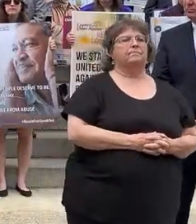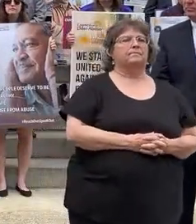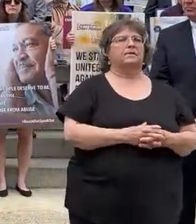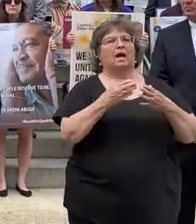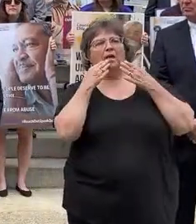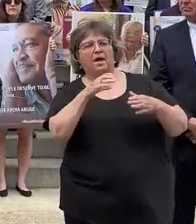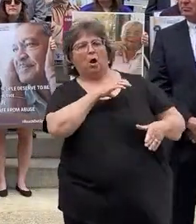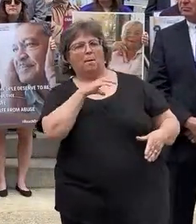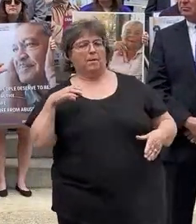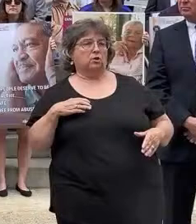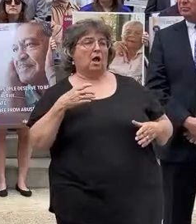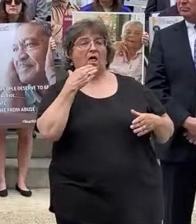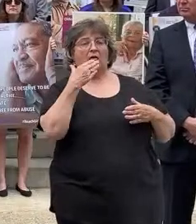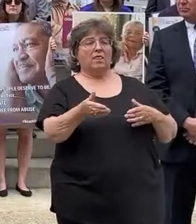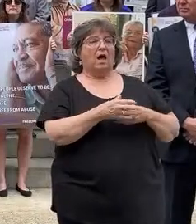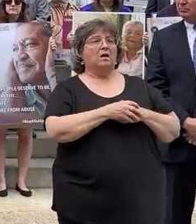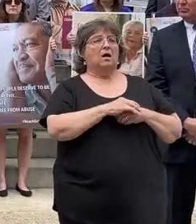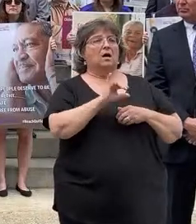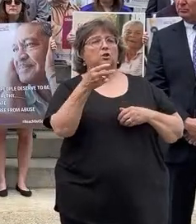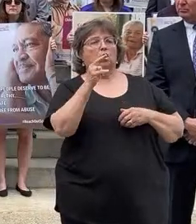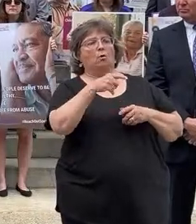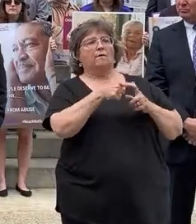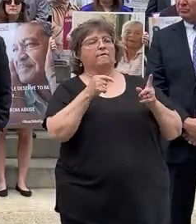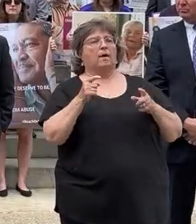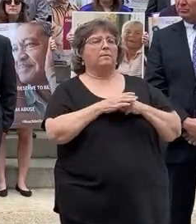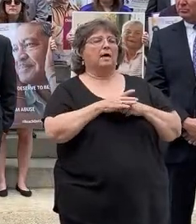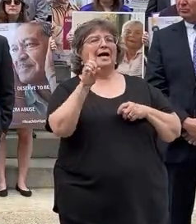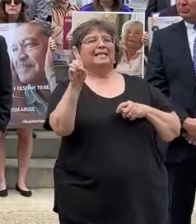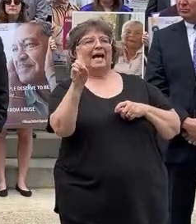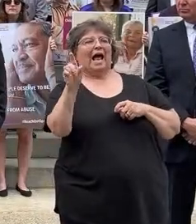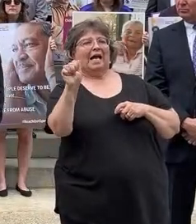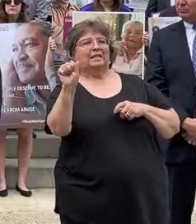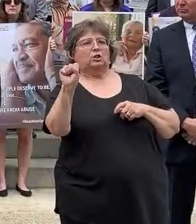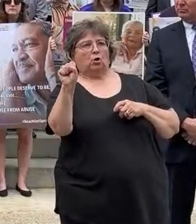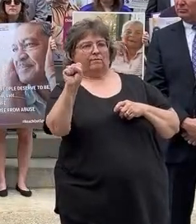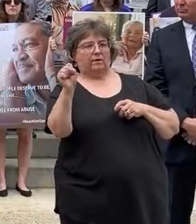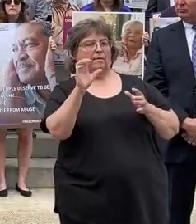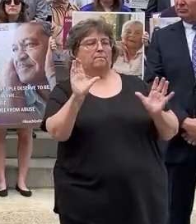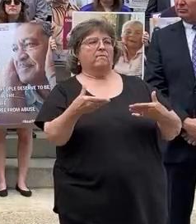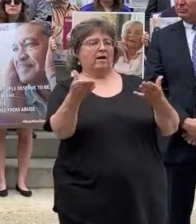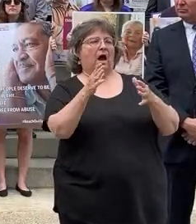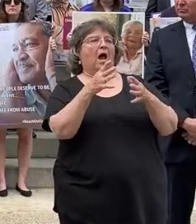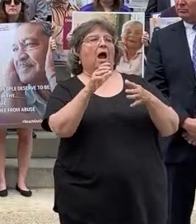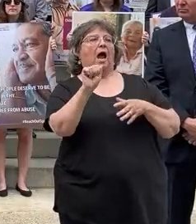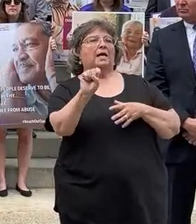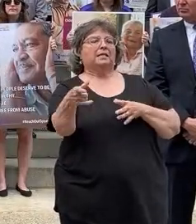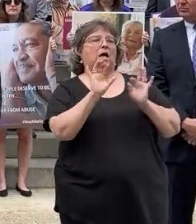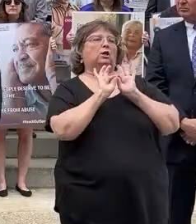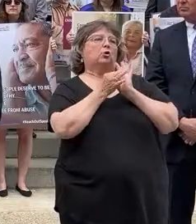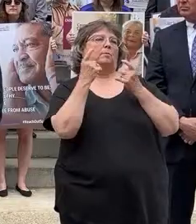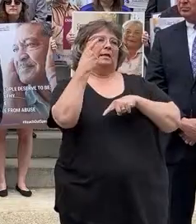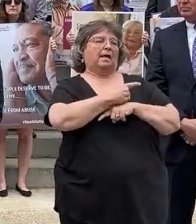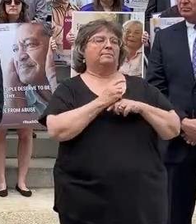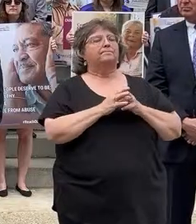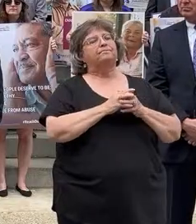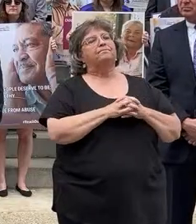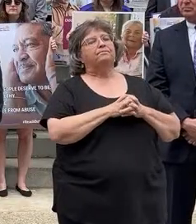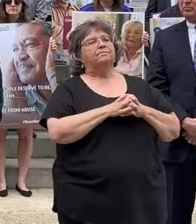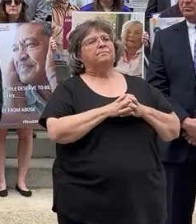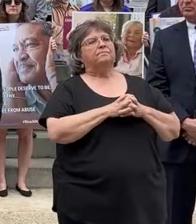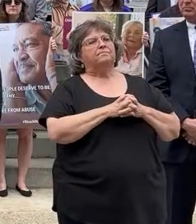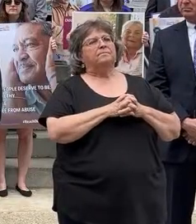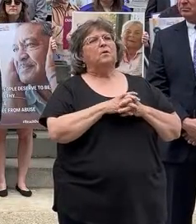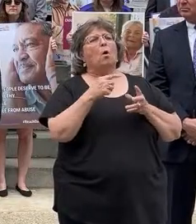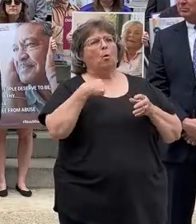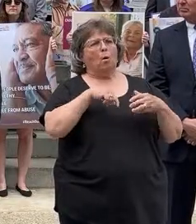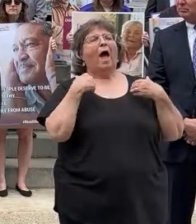Thank you, Commissioner. I'd also like to thank Joan from Deaf Access Services for providing our American Sign Language today.